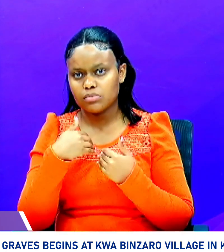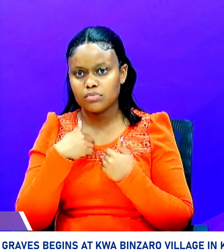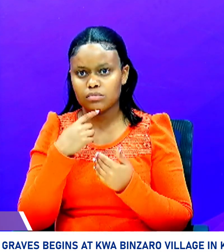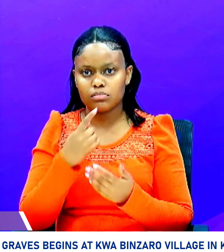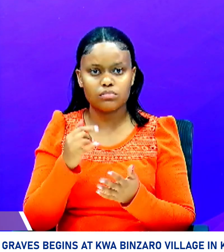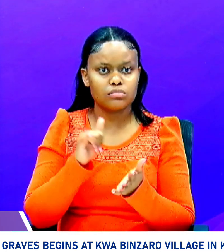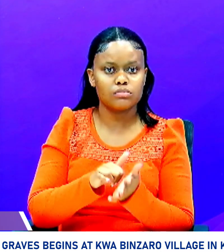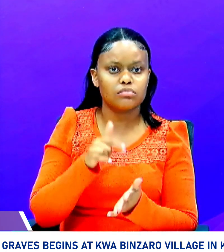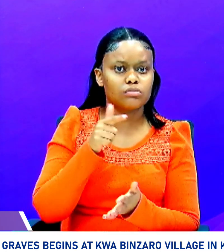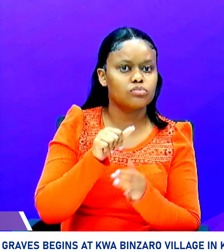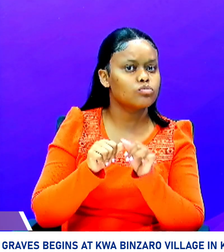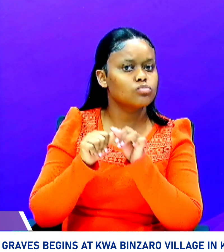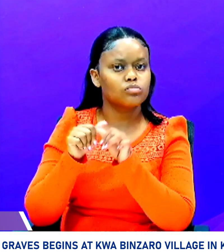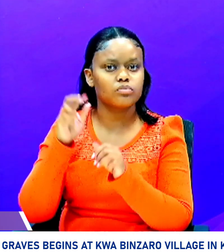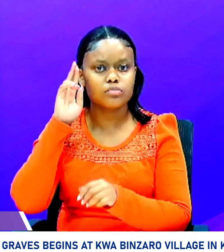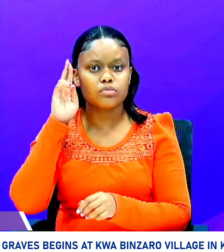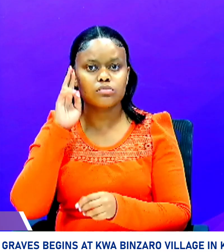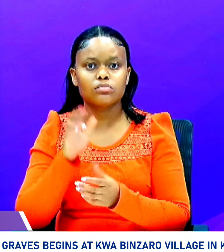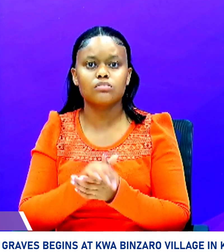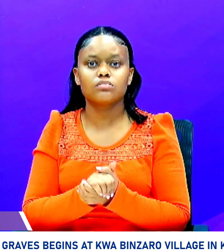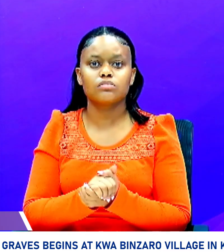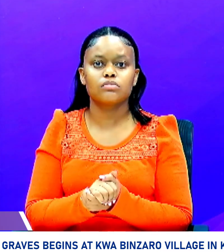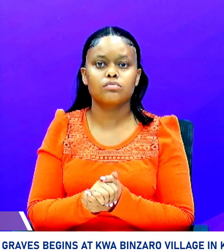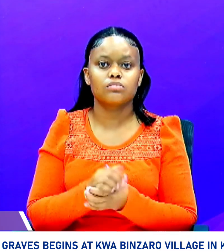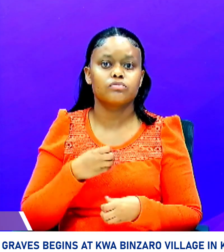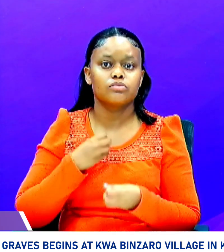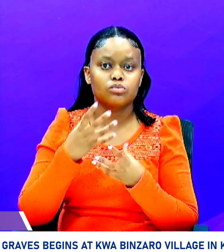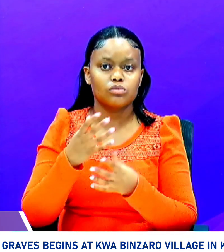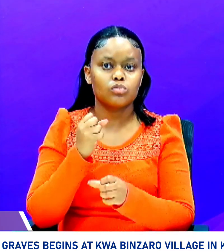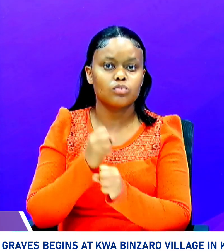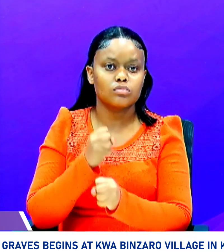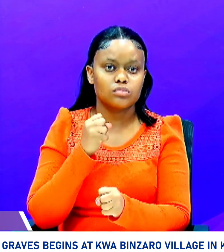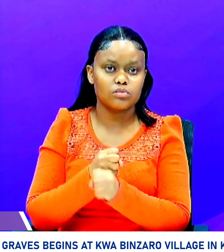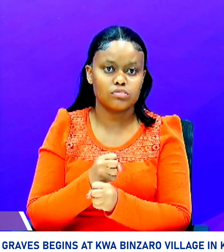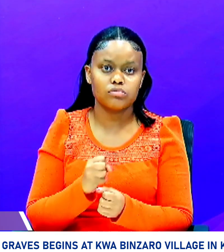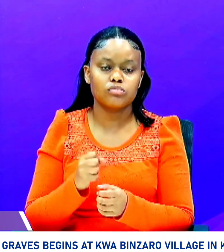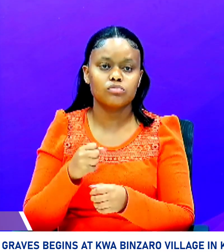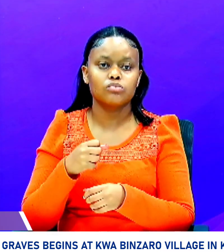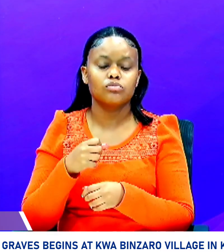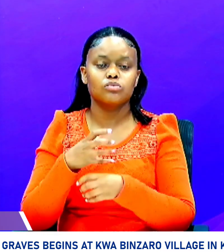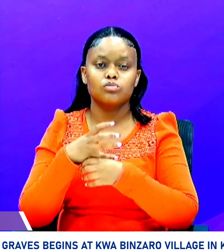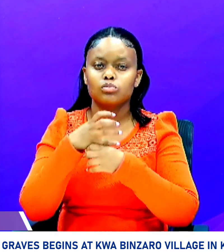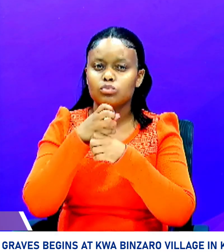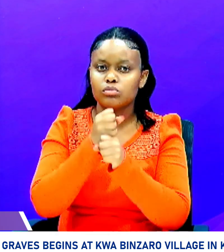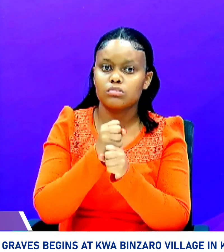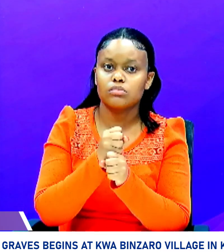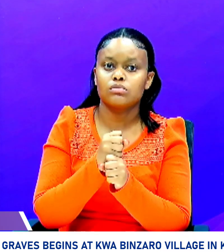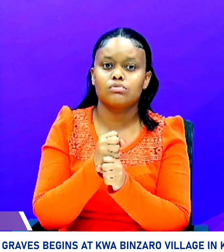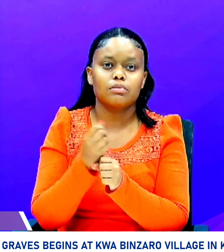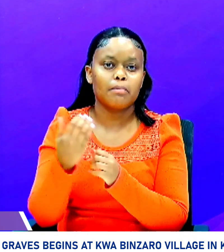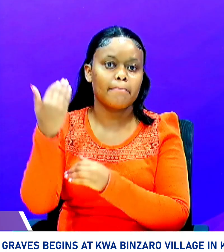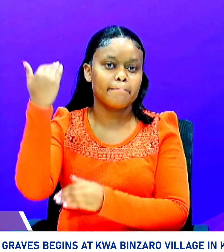and unlawful practices reminiscent of the 2023 Shakahola massacre.